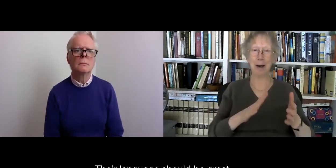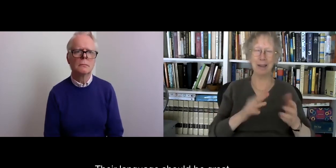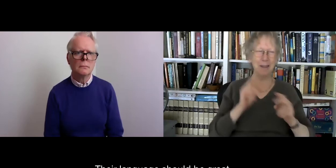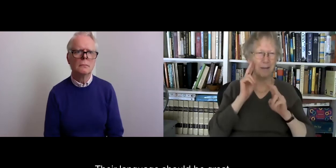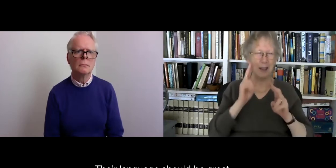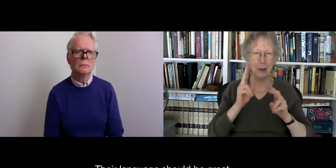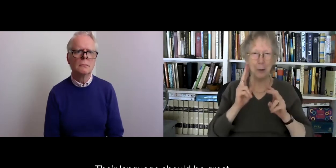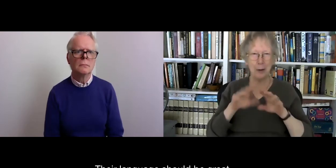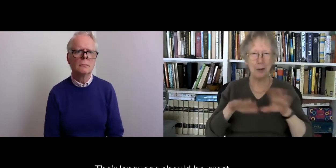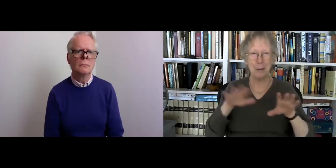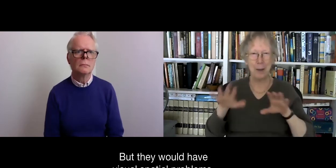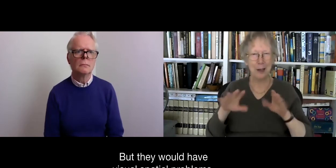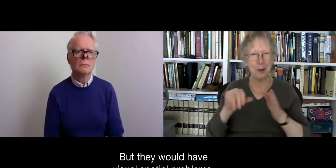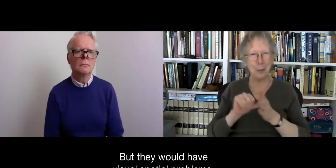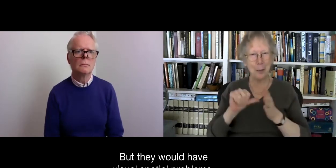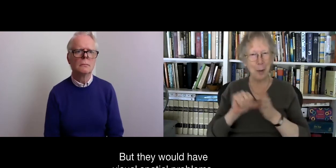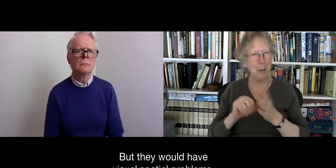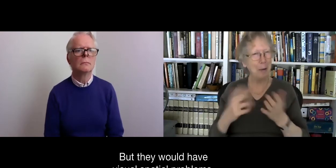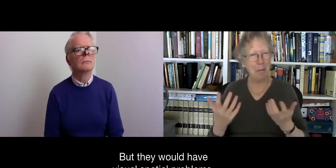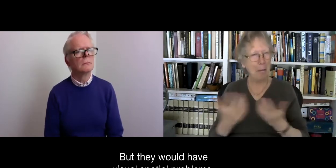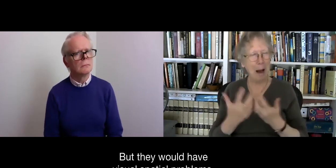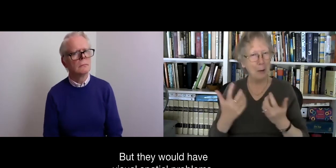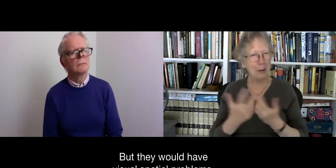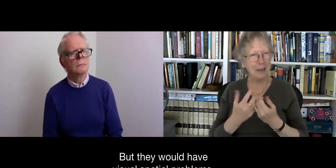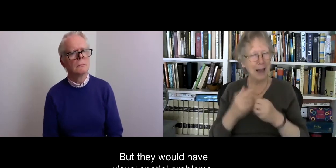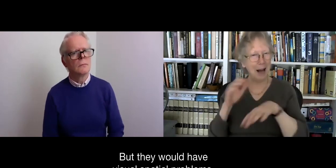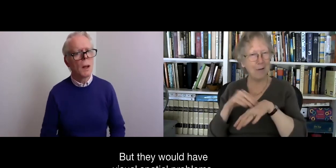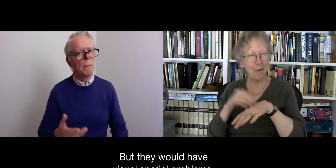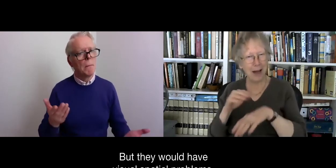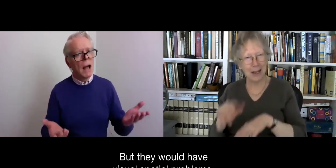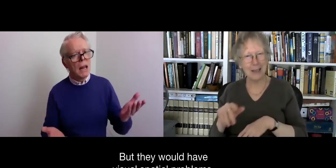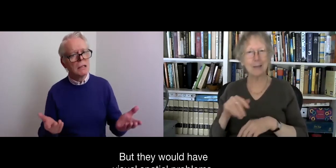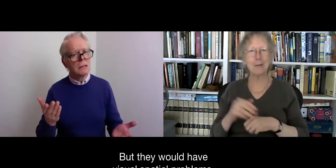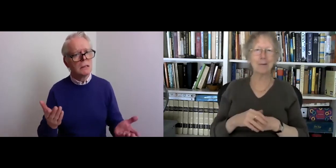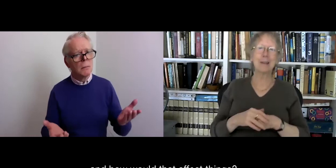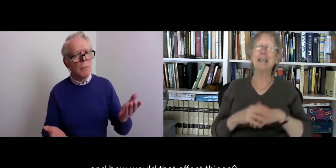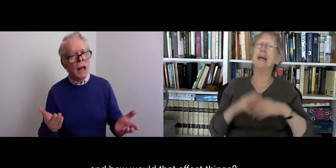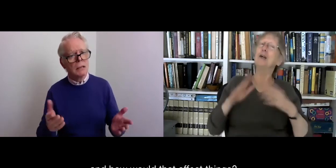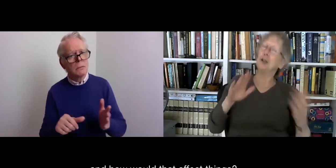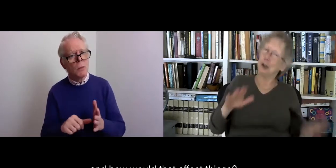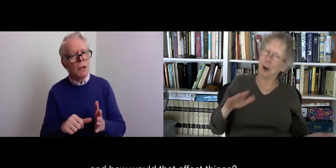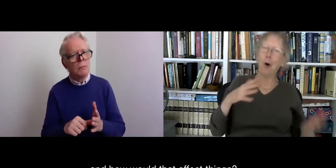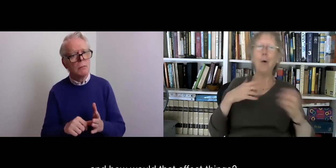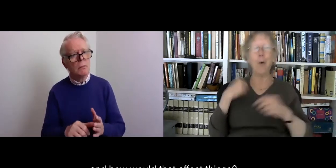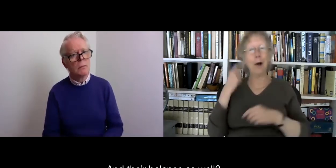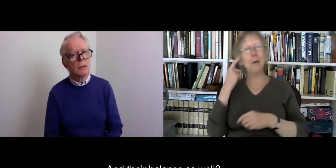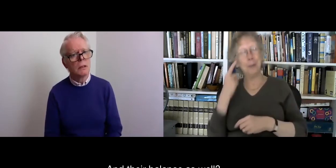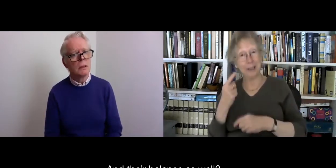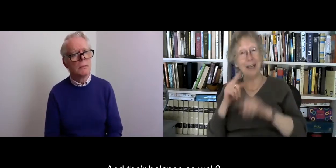great, but they would have visual spatial problems, and how would that affect things? And their balance as